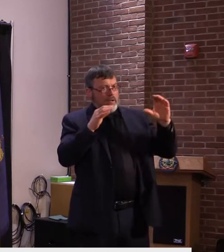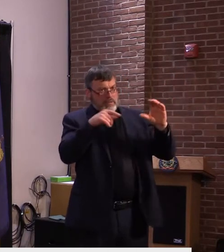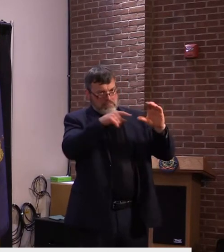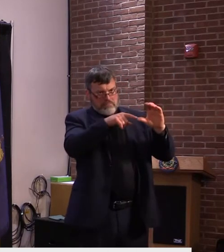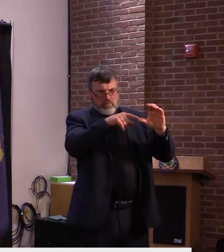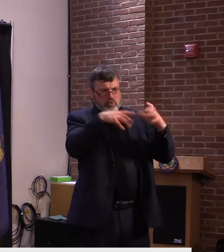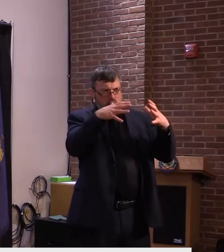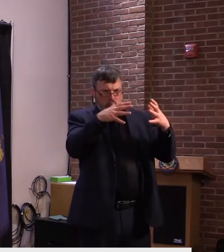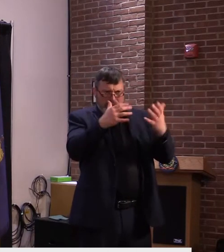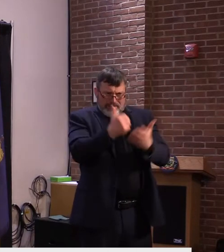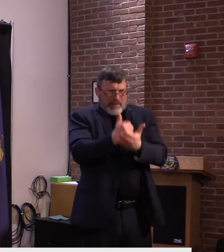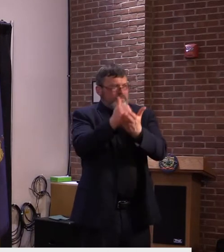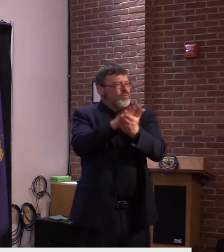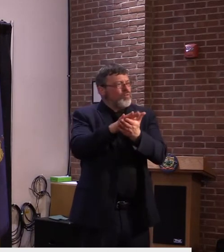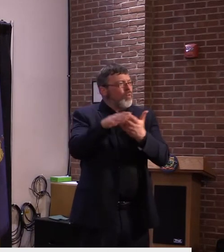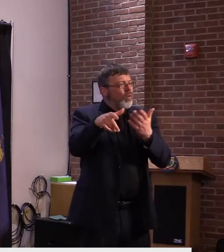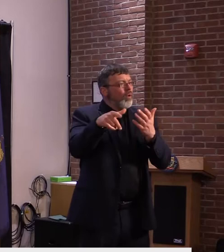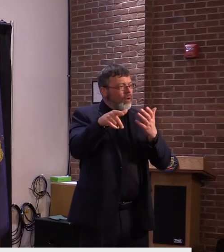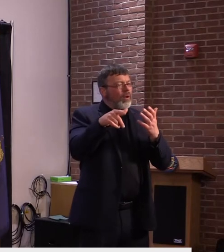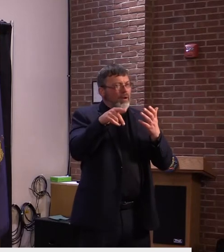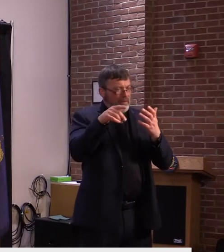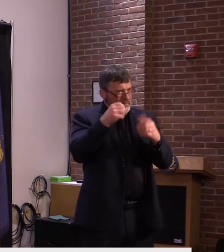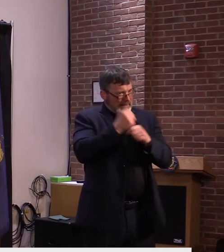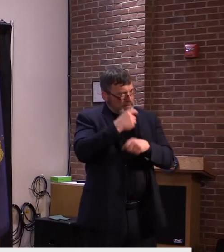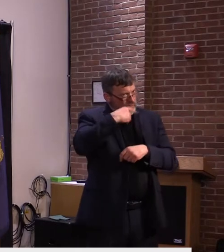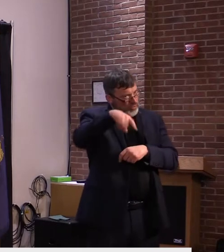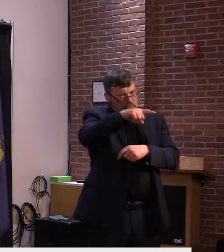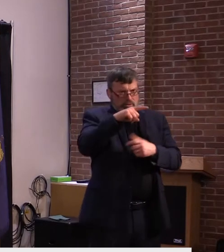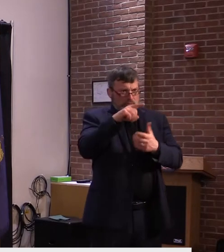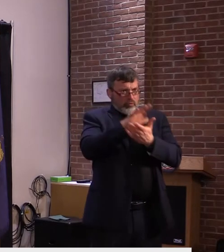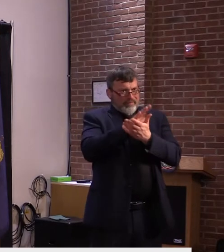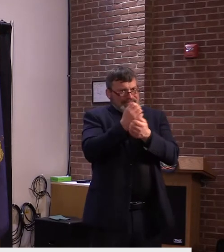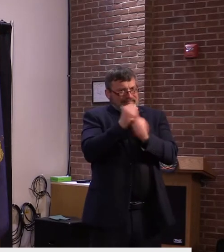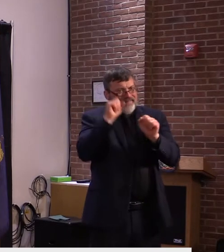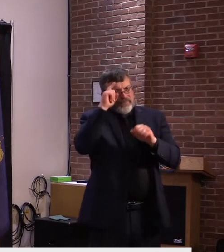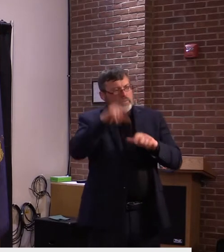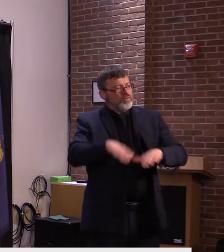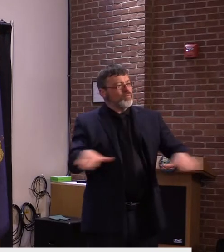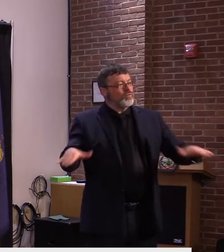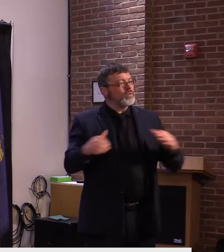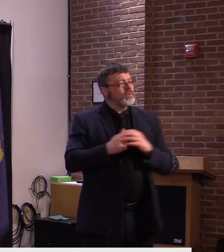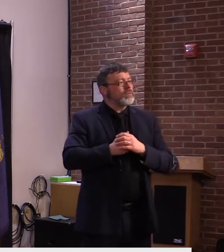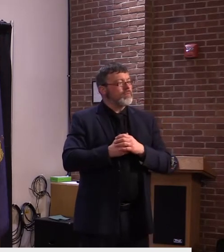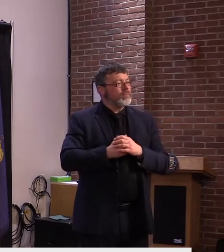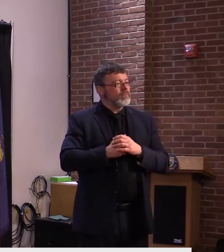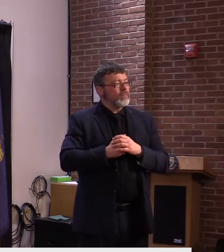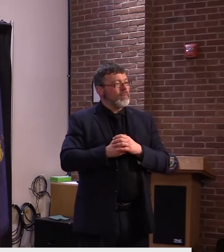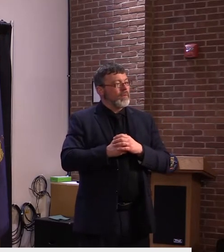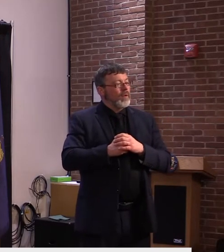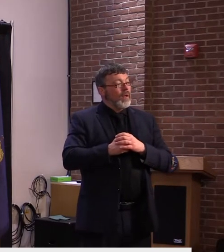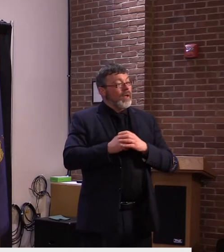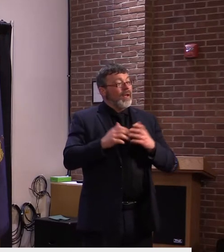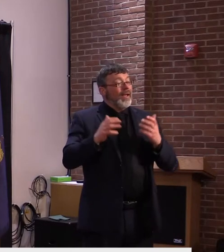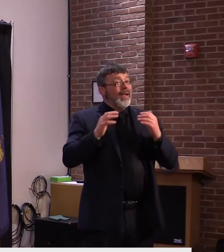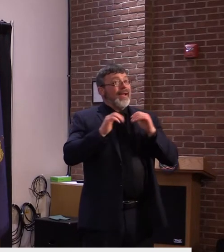purpose. But the sooner we can get them back to anything that resembles normal, the better off the kids are